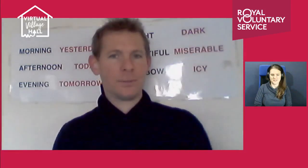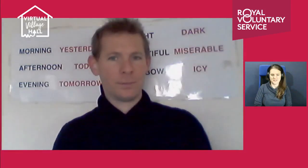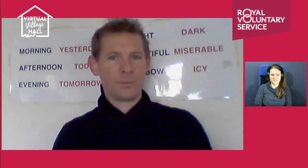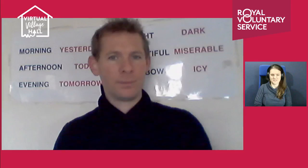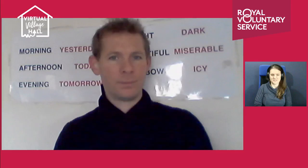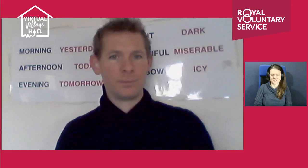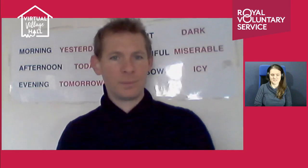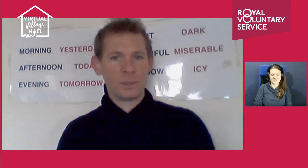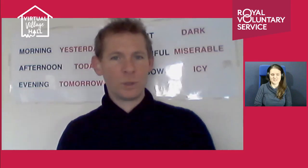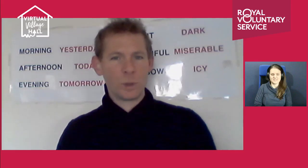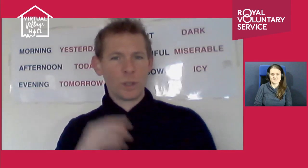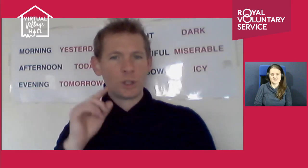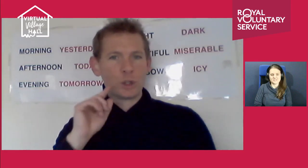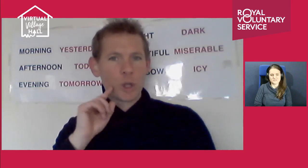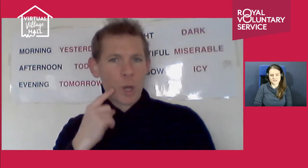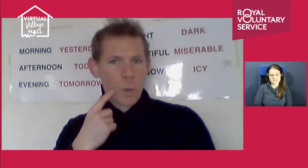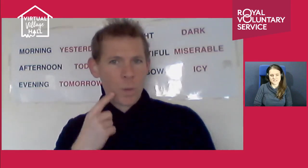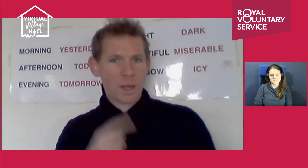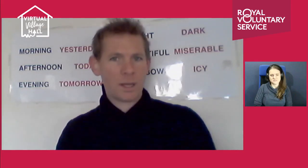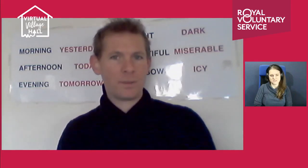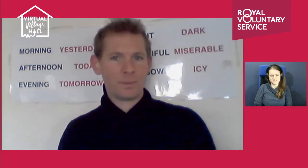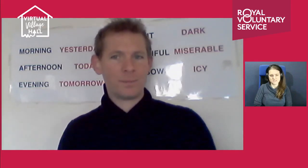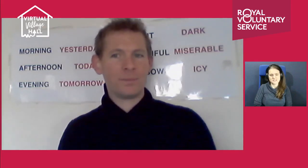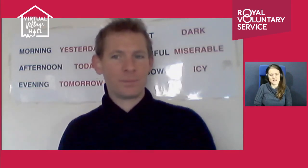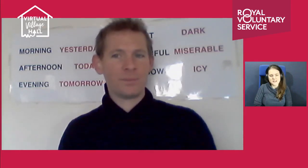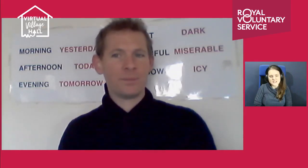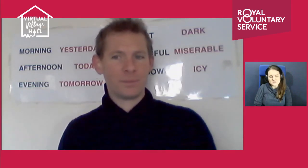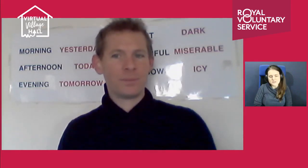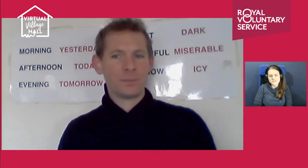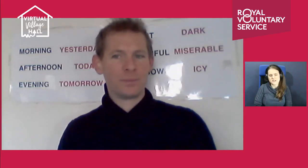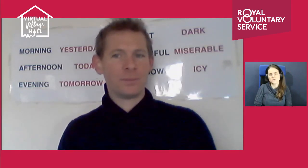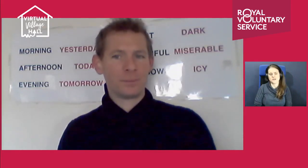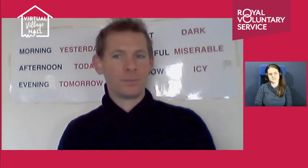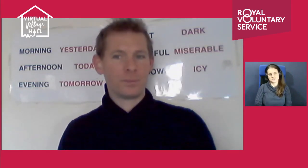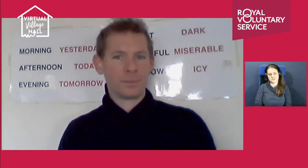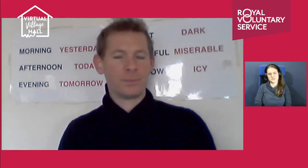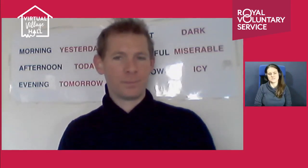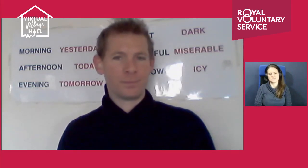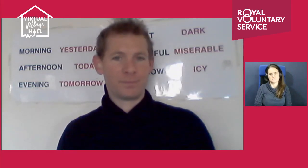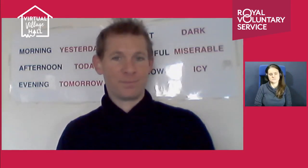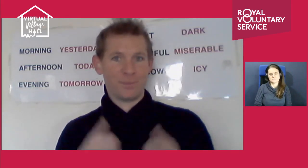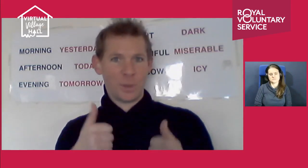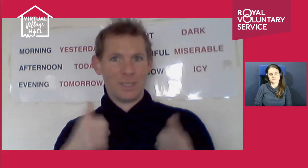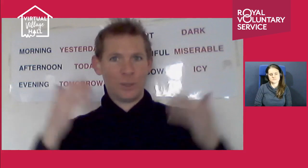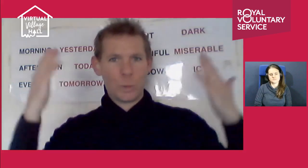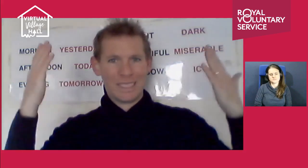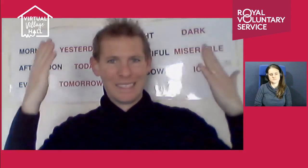evening. See how they're fractionally different? It's a little bit slower, okay?